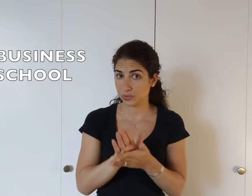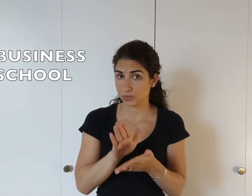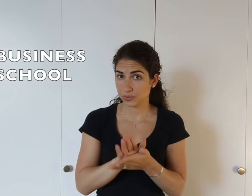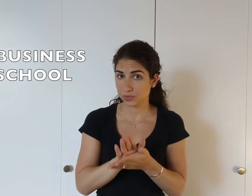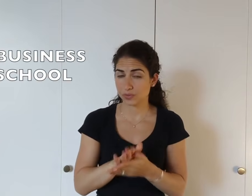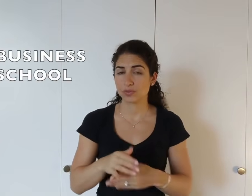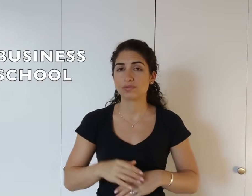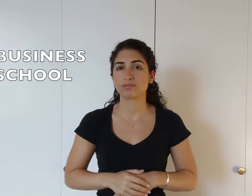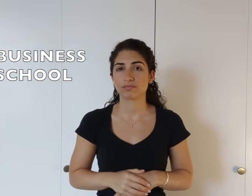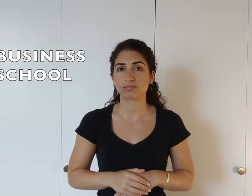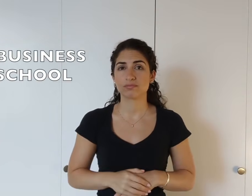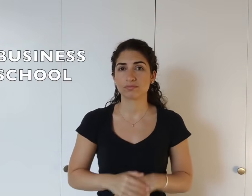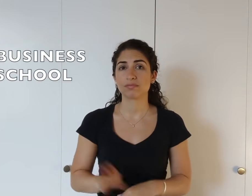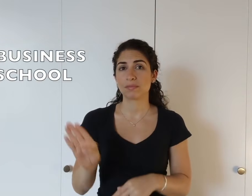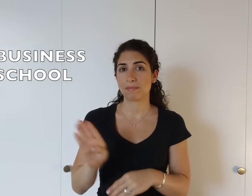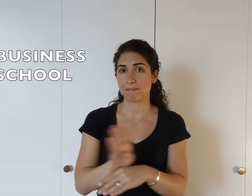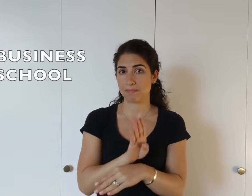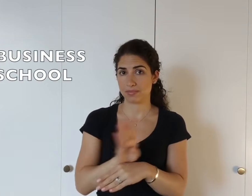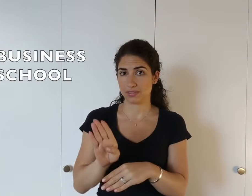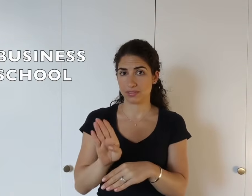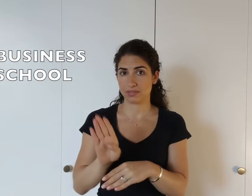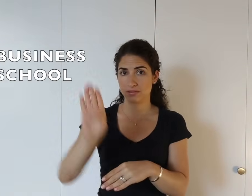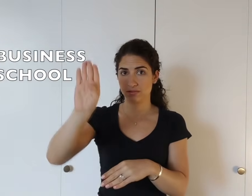Business school, again, business